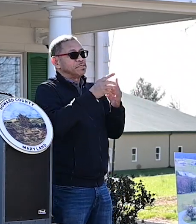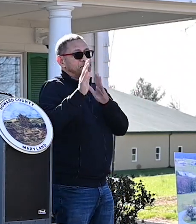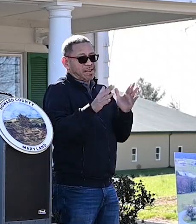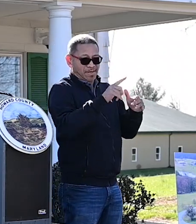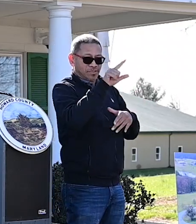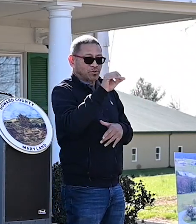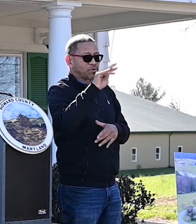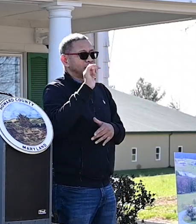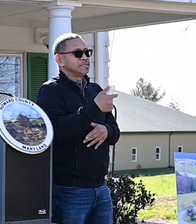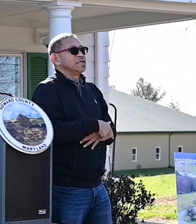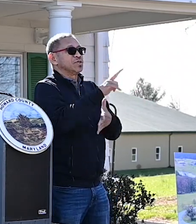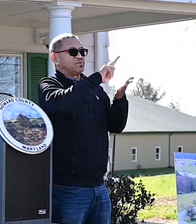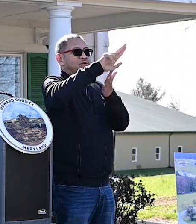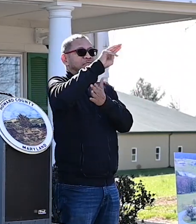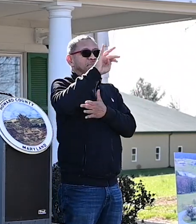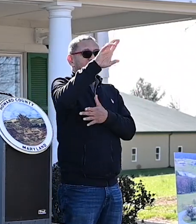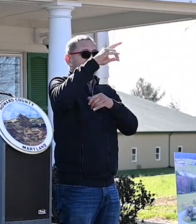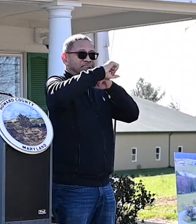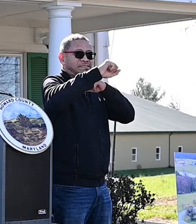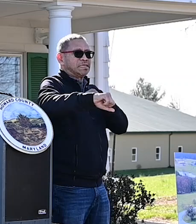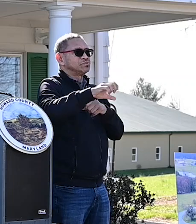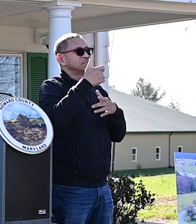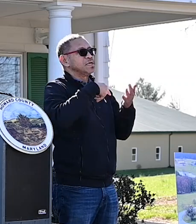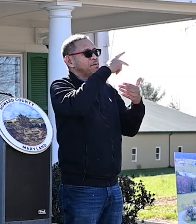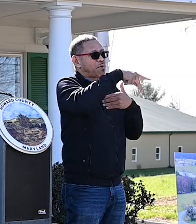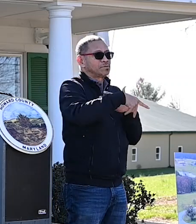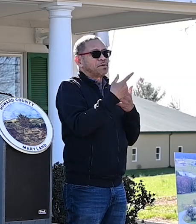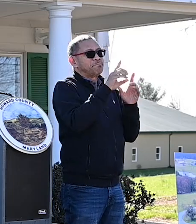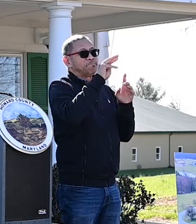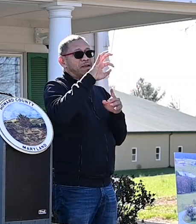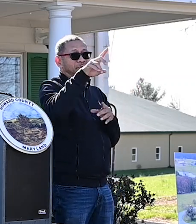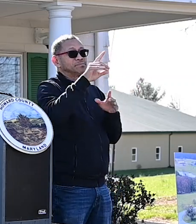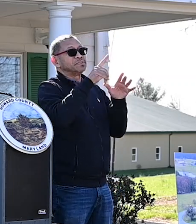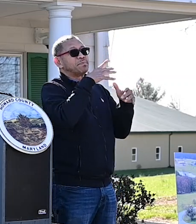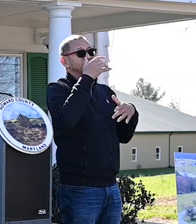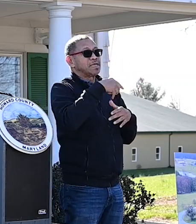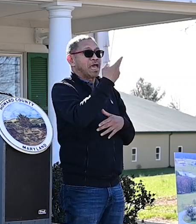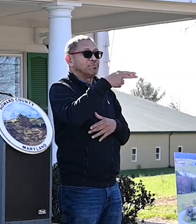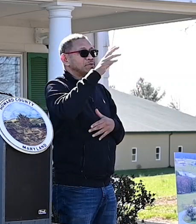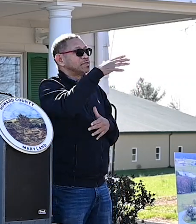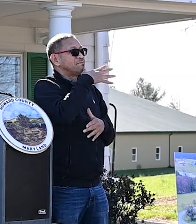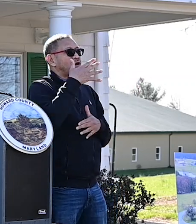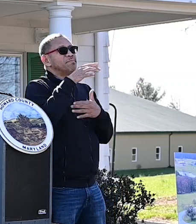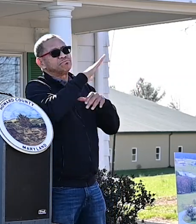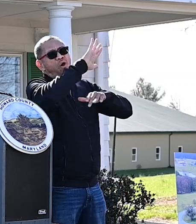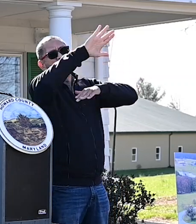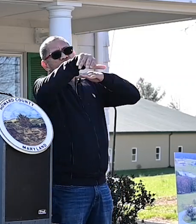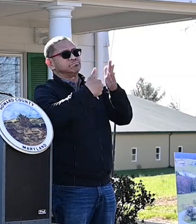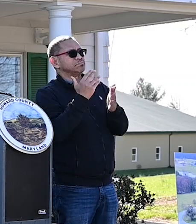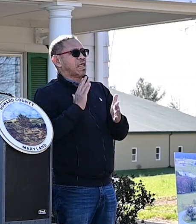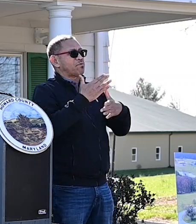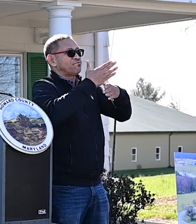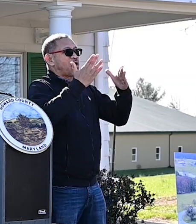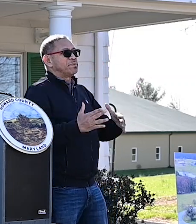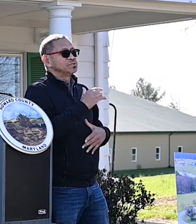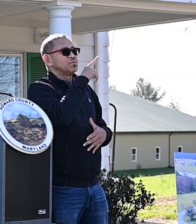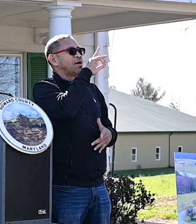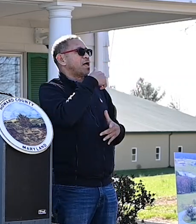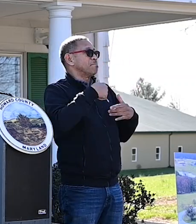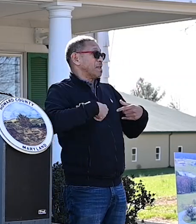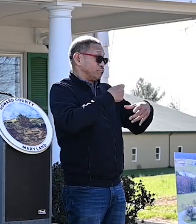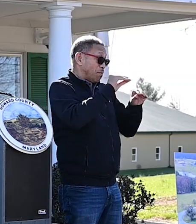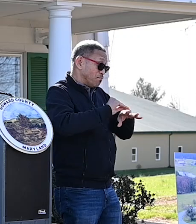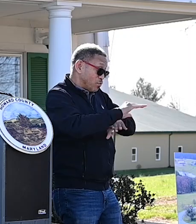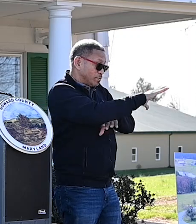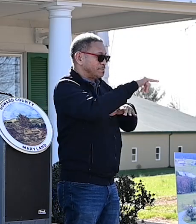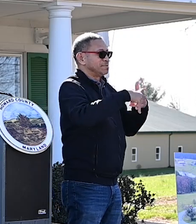Zoning, University of Maryland Extension, Maryland Department of Agriculture, Howard County Farm Bureau, and all of our farmers who are shaping the